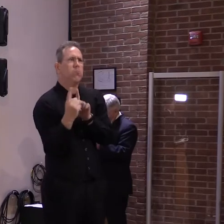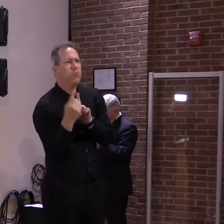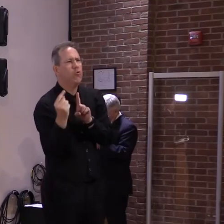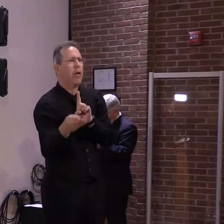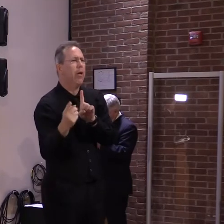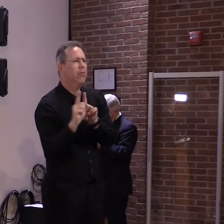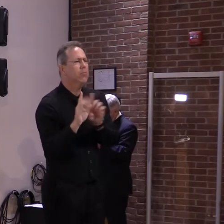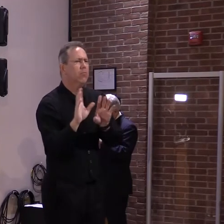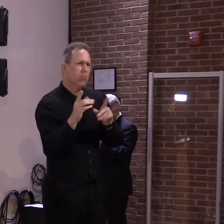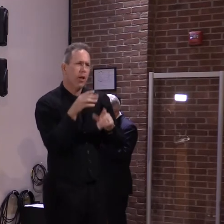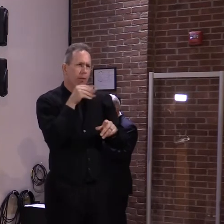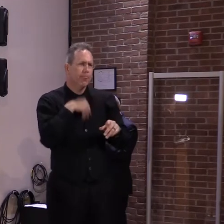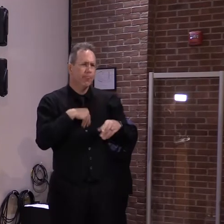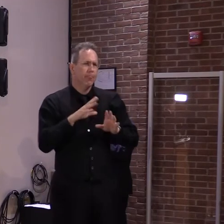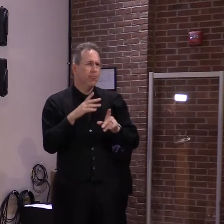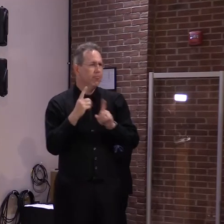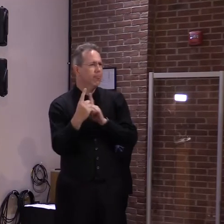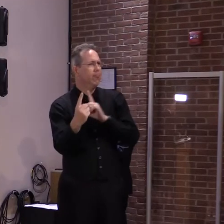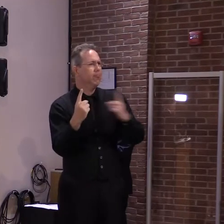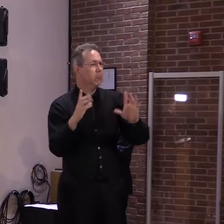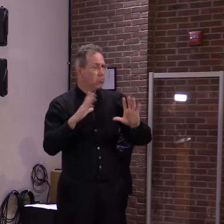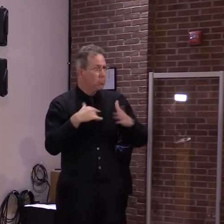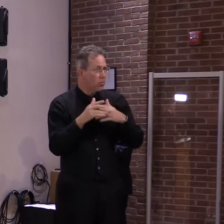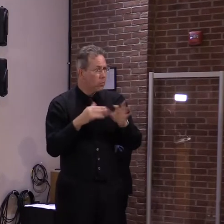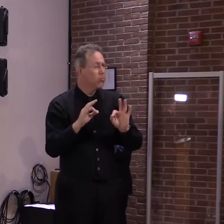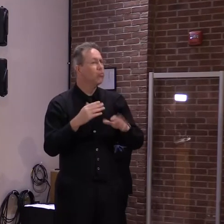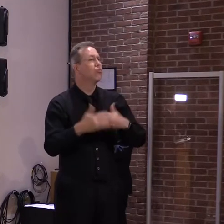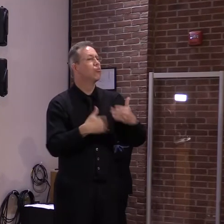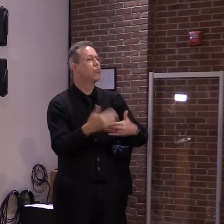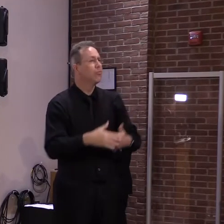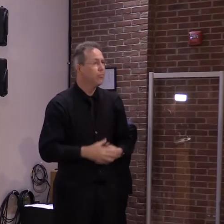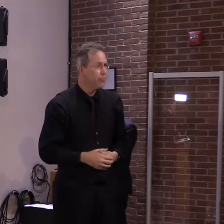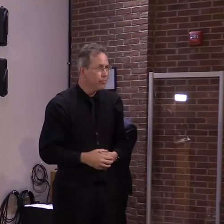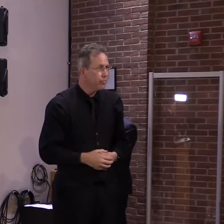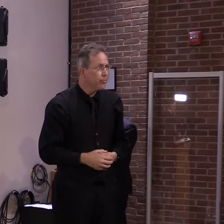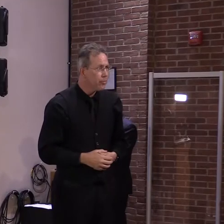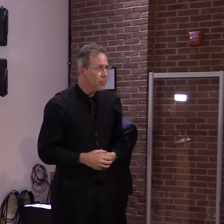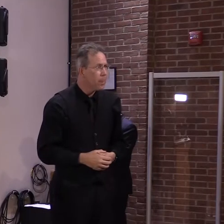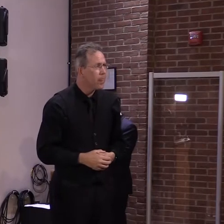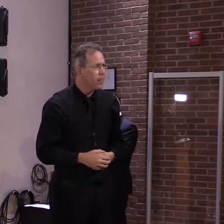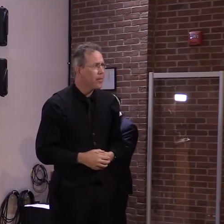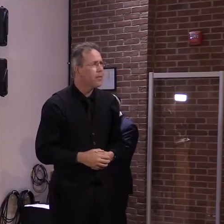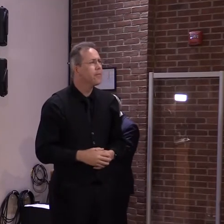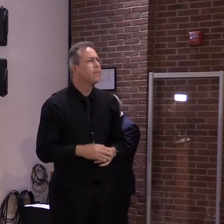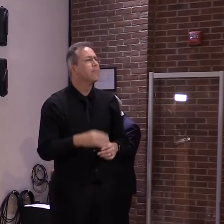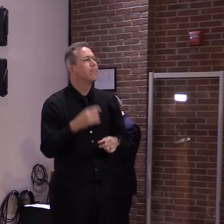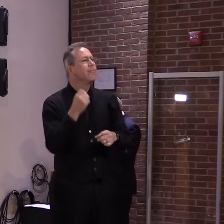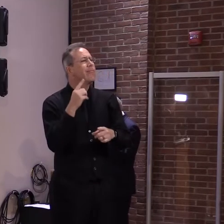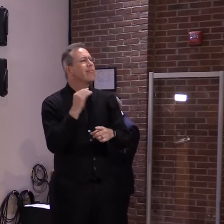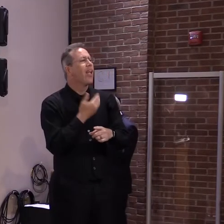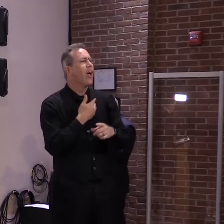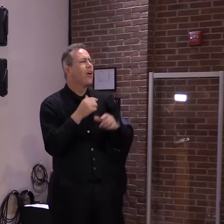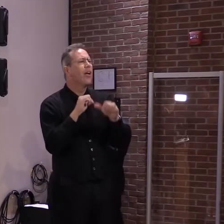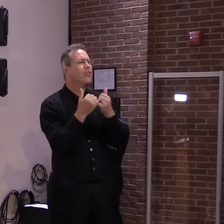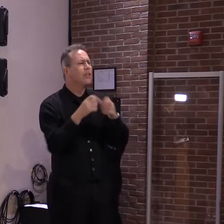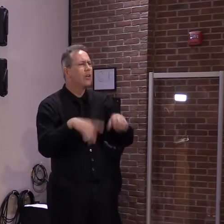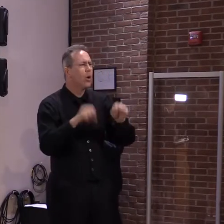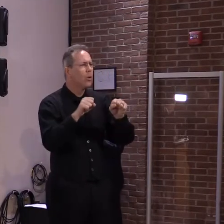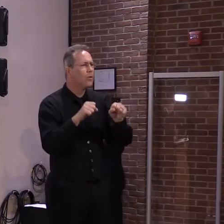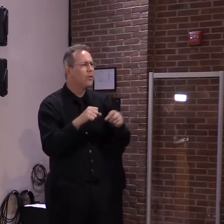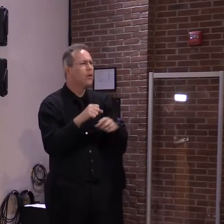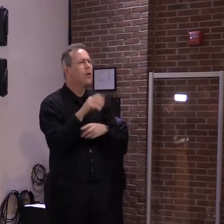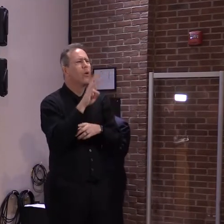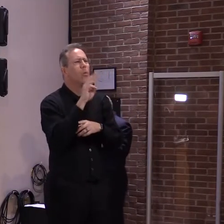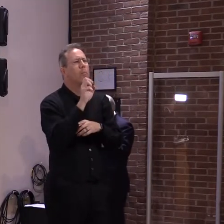was presented a couple weeks back, and it's posted on our website, but it really does answer a lot of different questions people are having in terms of